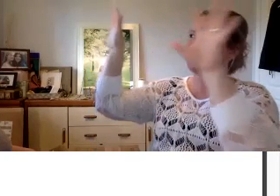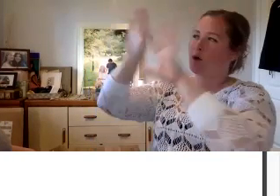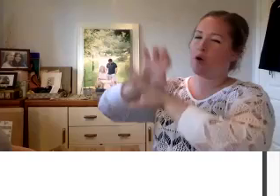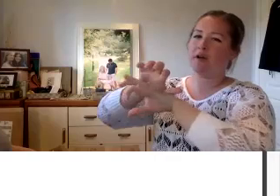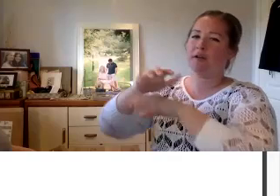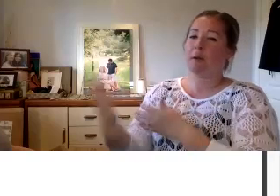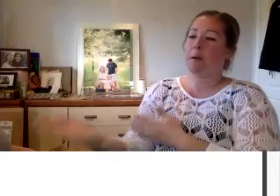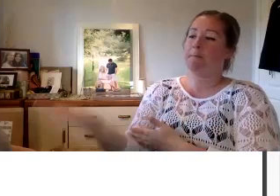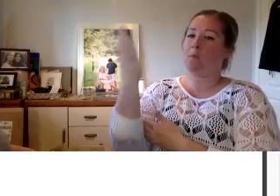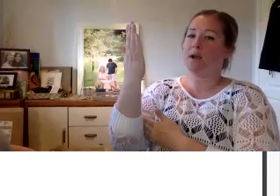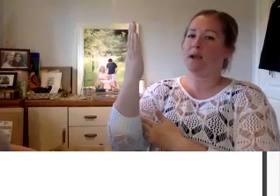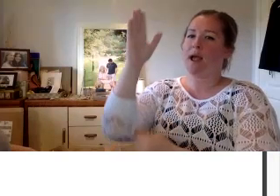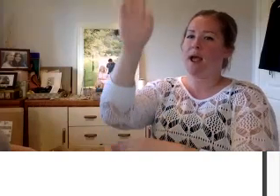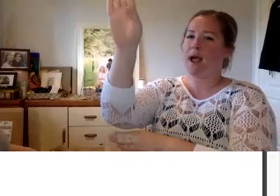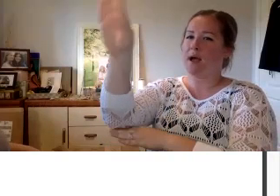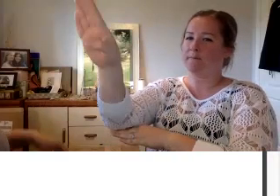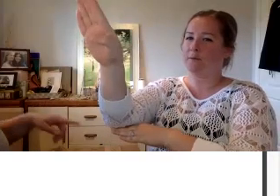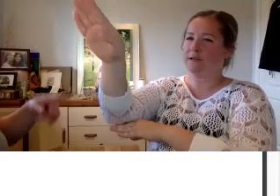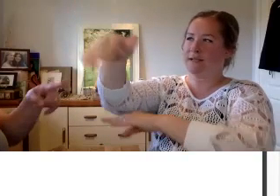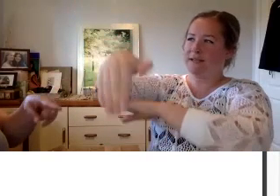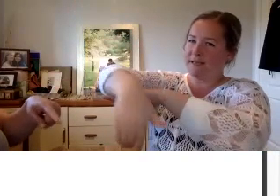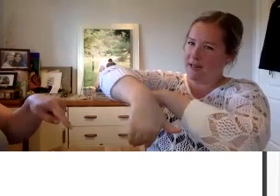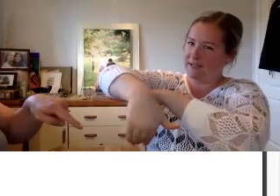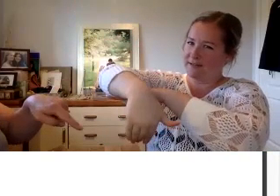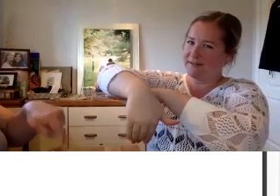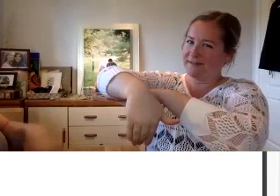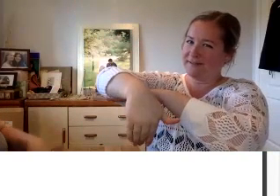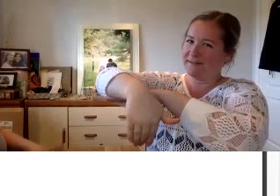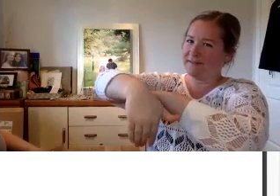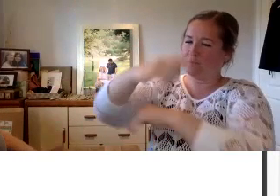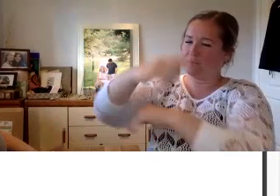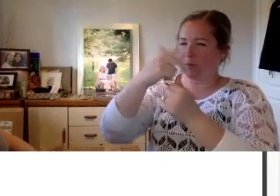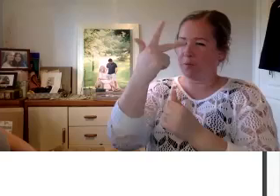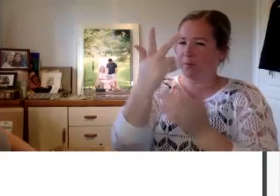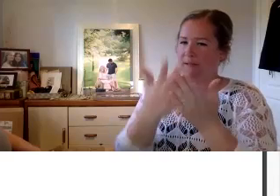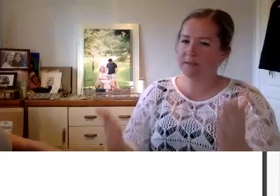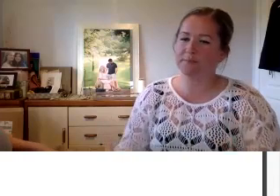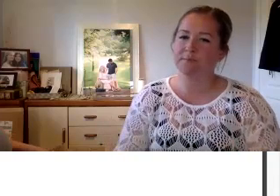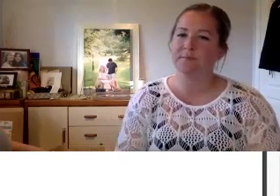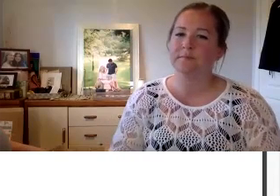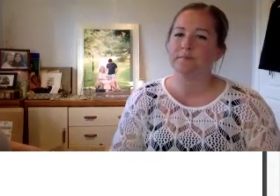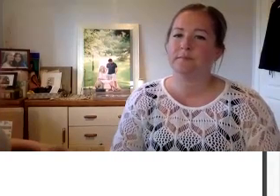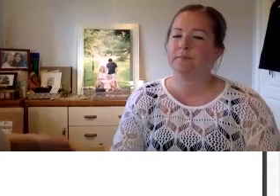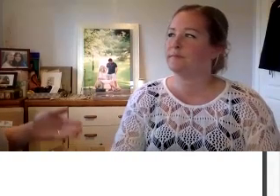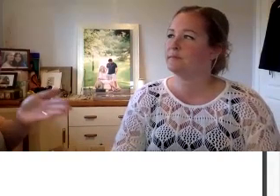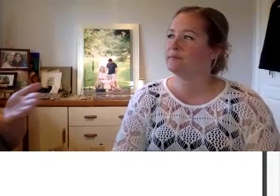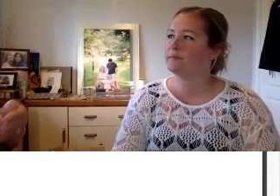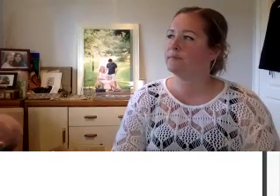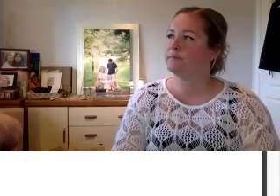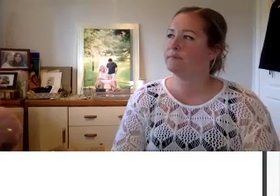Good night. Look at the horizon, like this is showing the horizon, the sun, and it's nighttime. Remember 3 things.